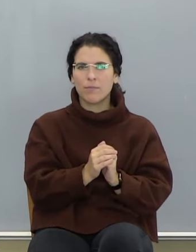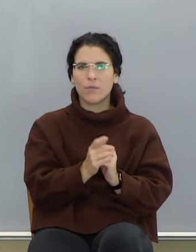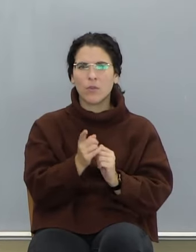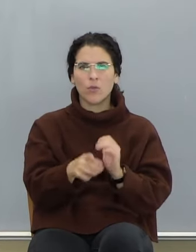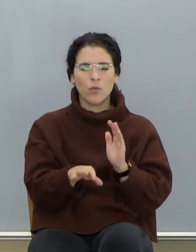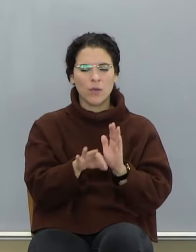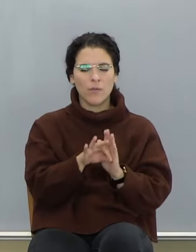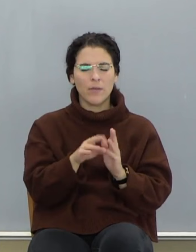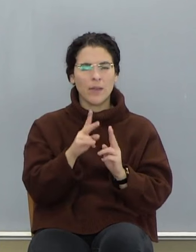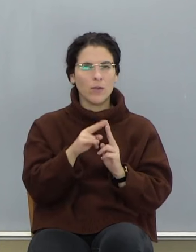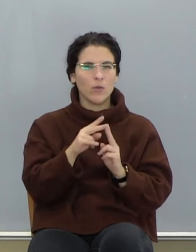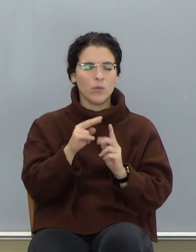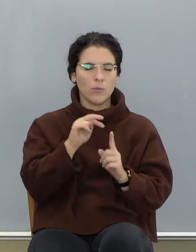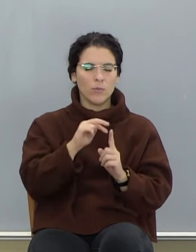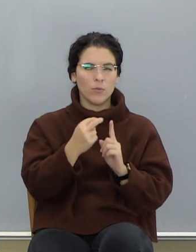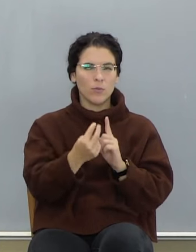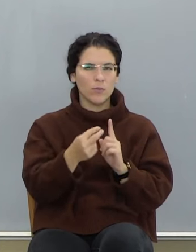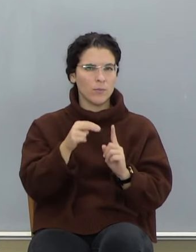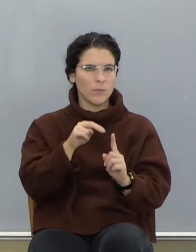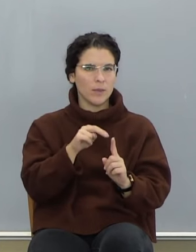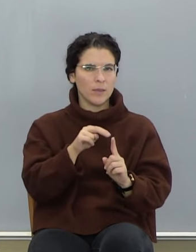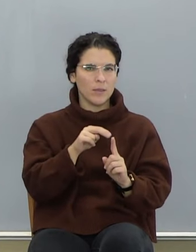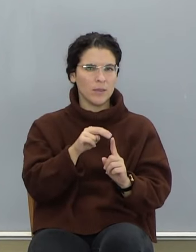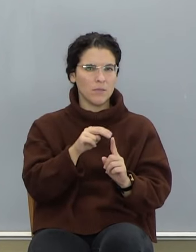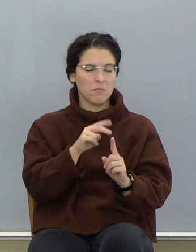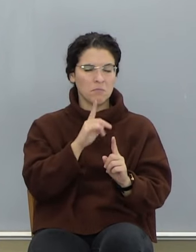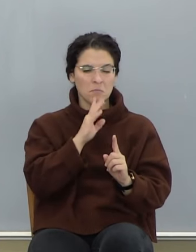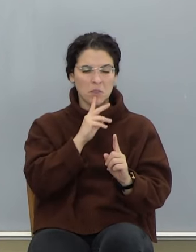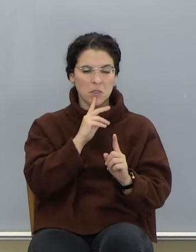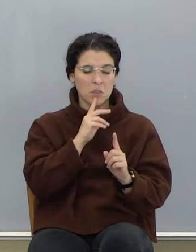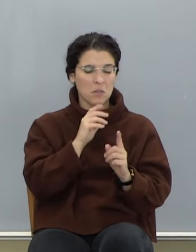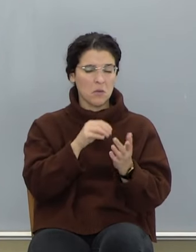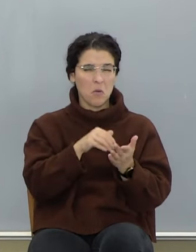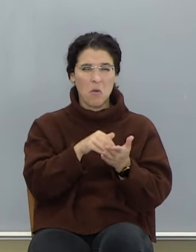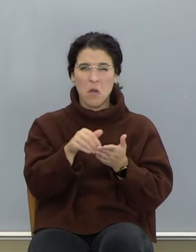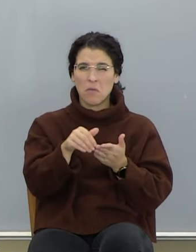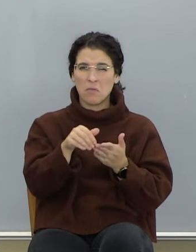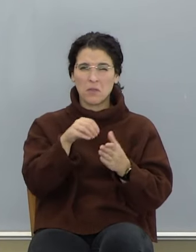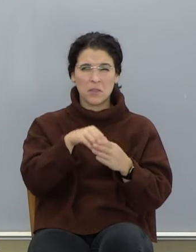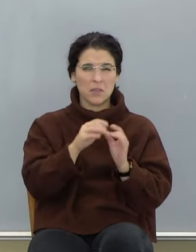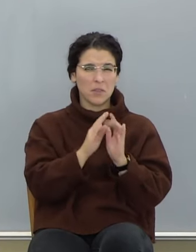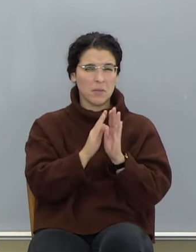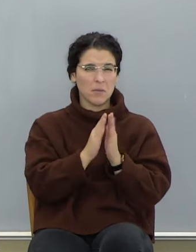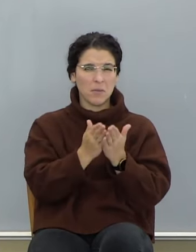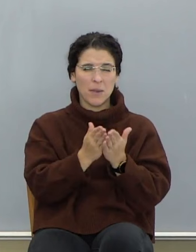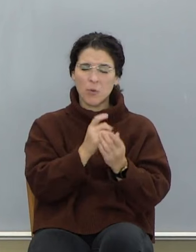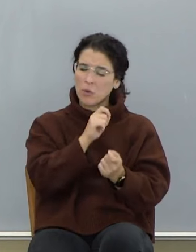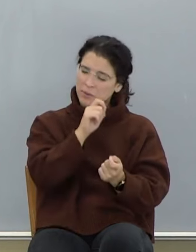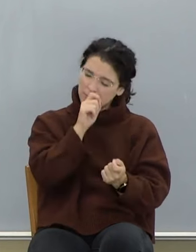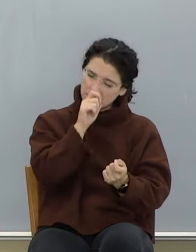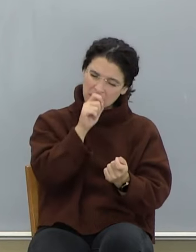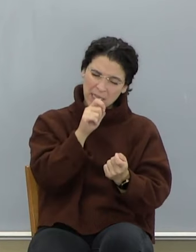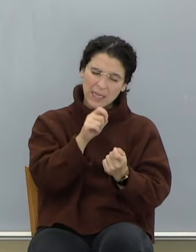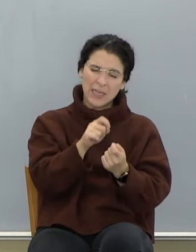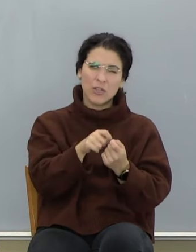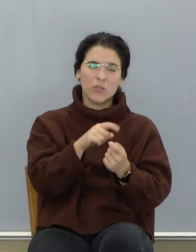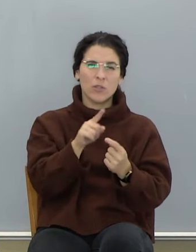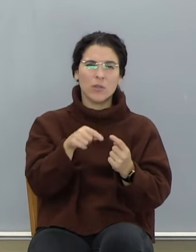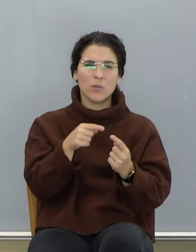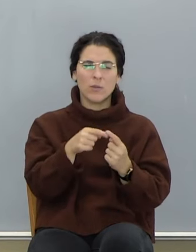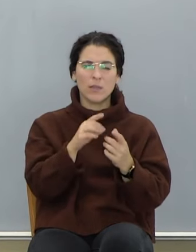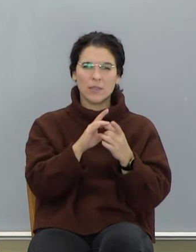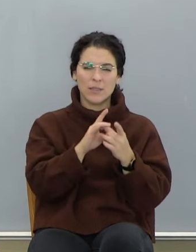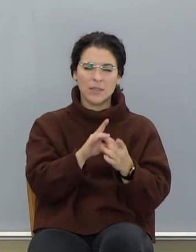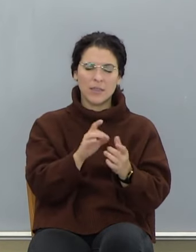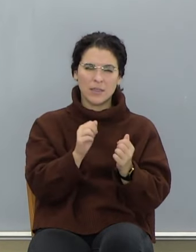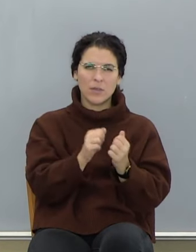You find dual perspective utterances quite often in the Bible, especially when it